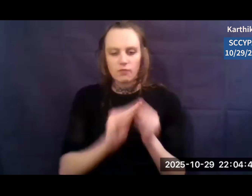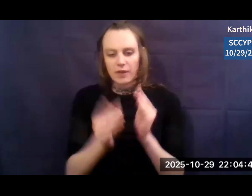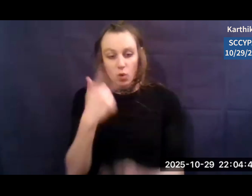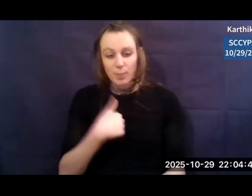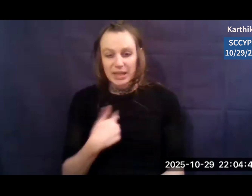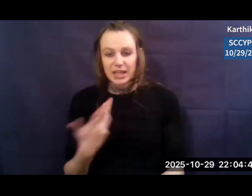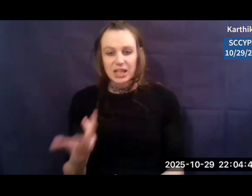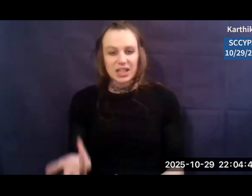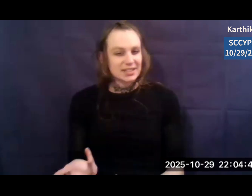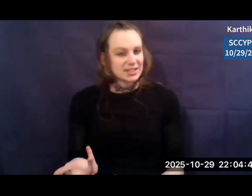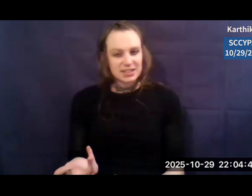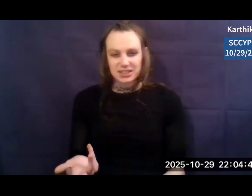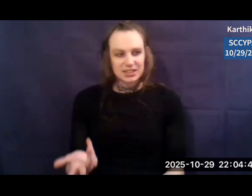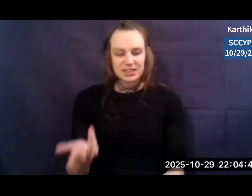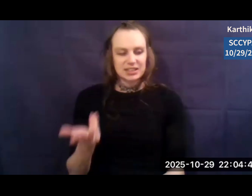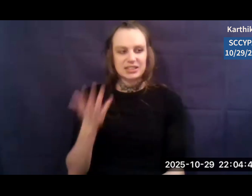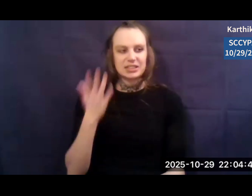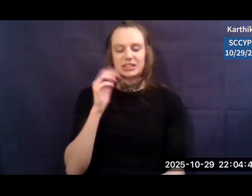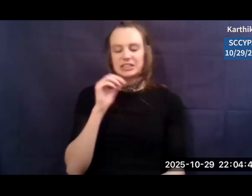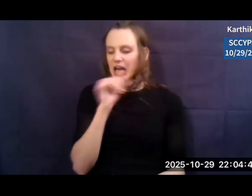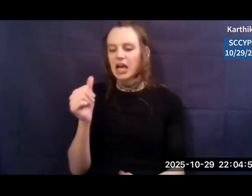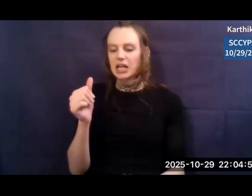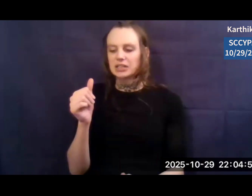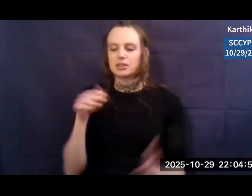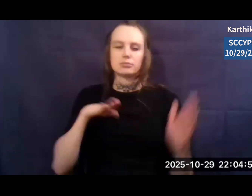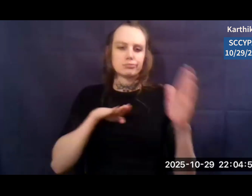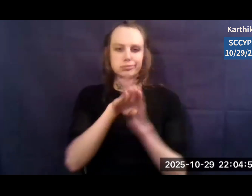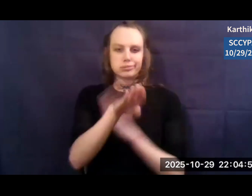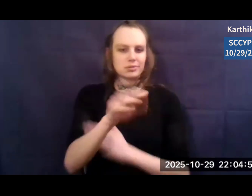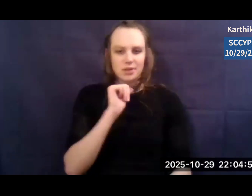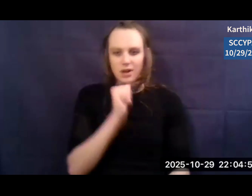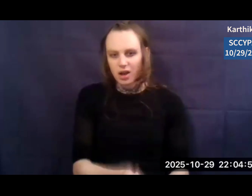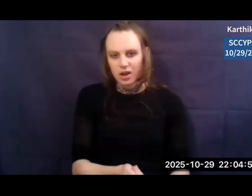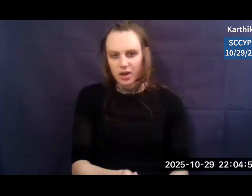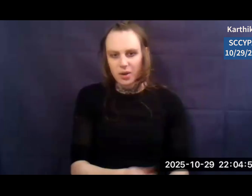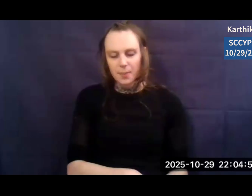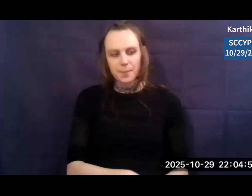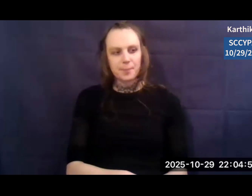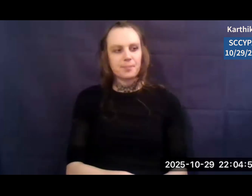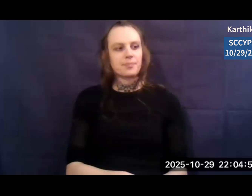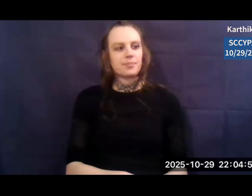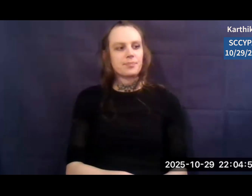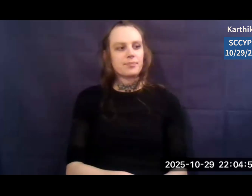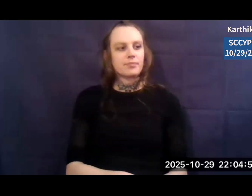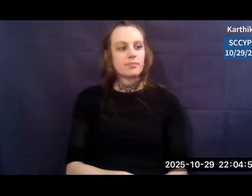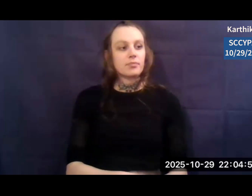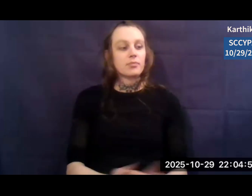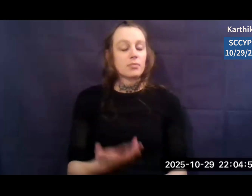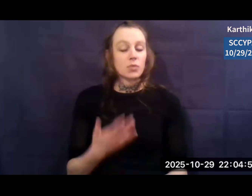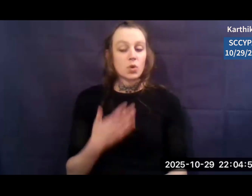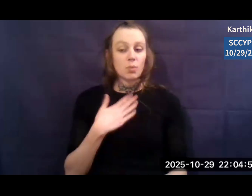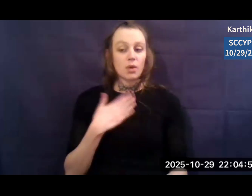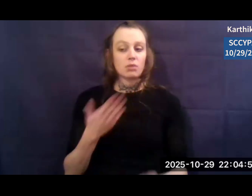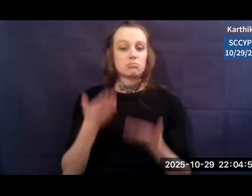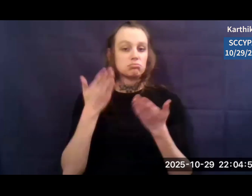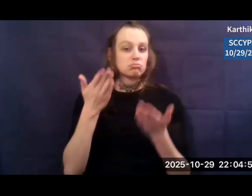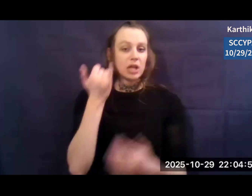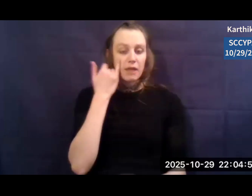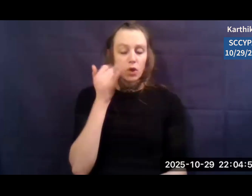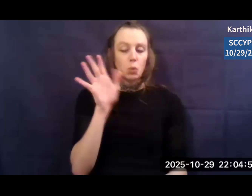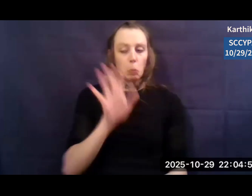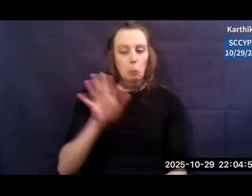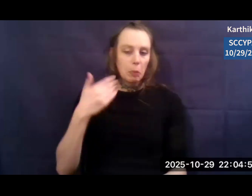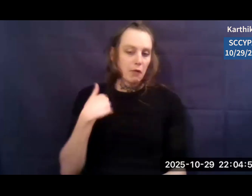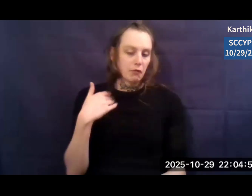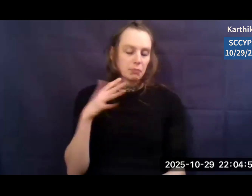that's gonna hold you back. So, like my suggestion is, if you've got a little bit of time under your belt, and